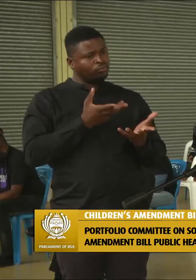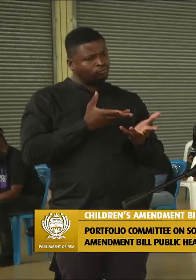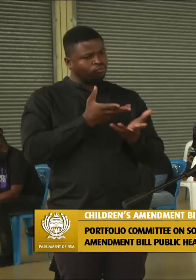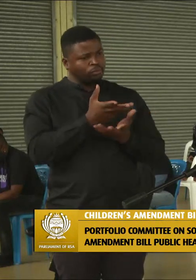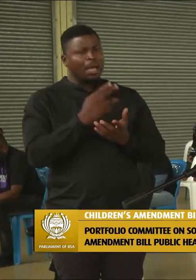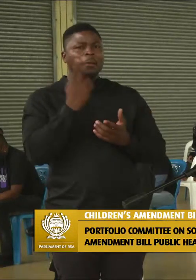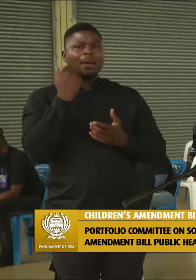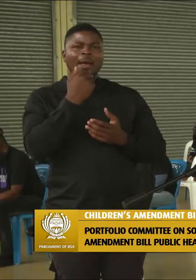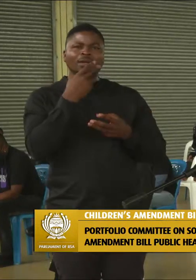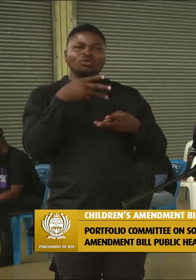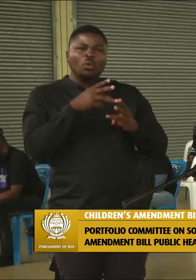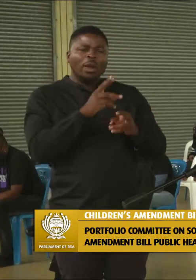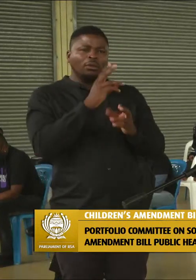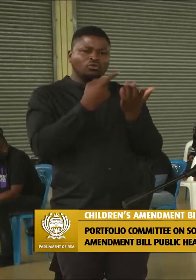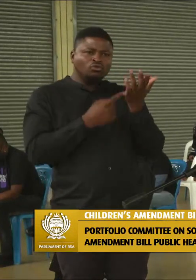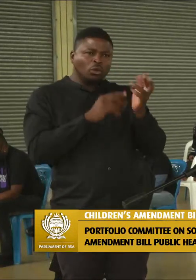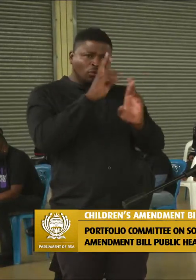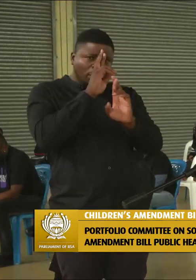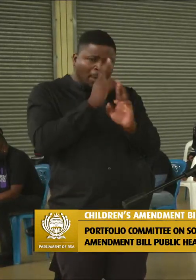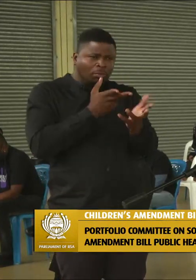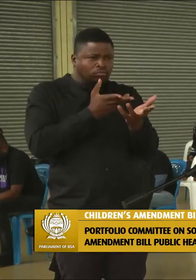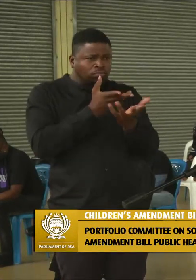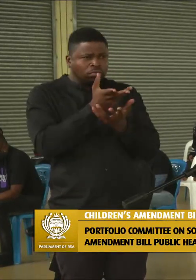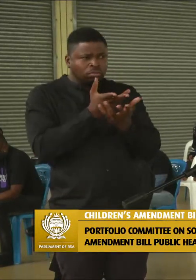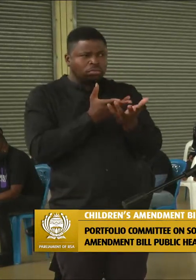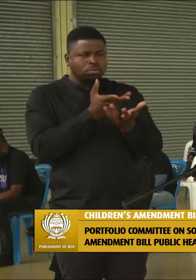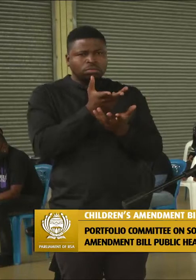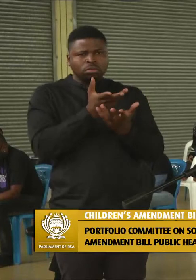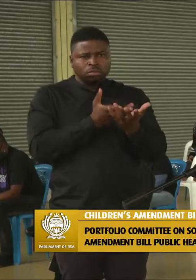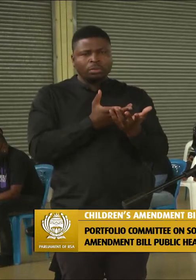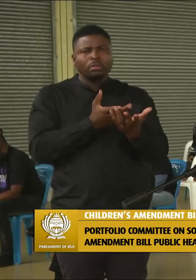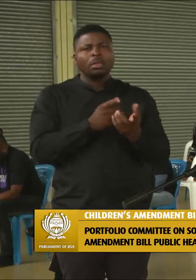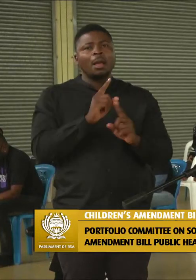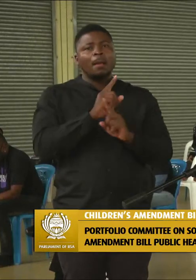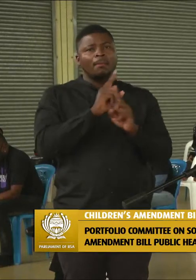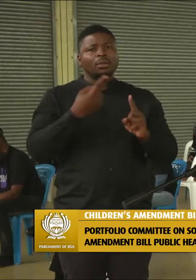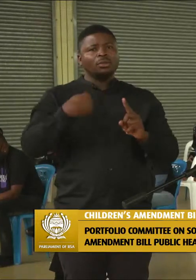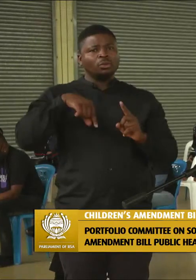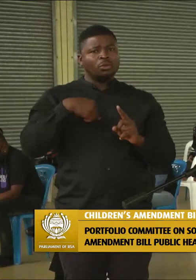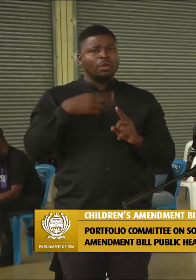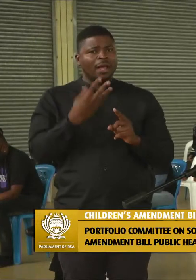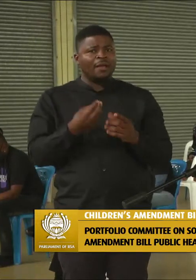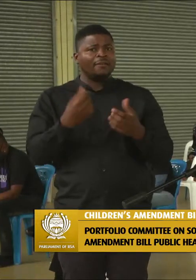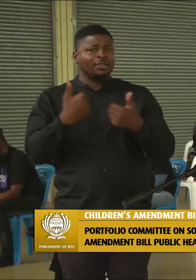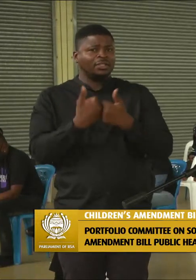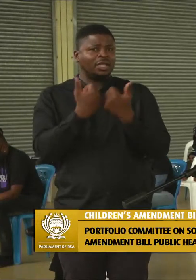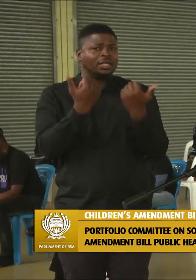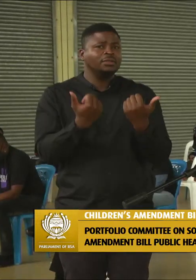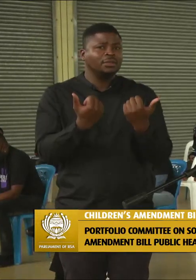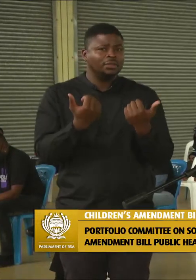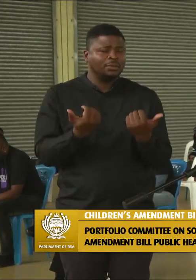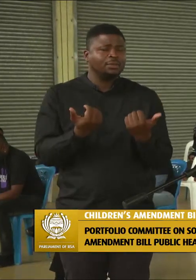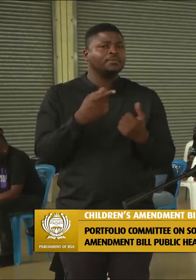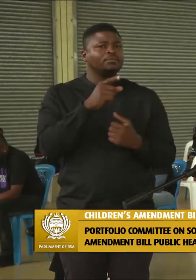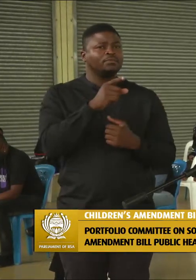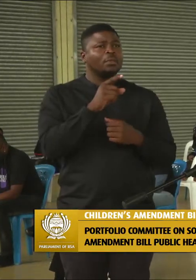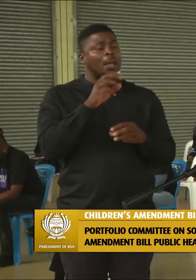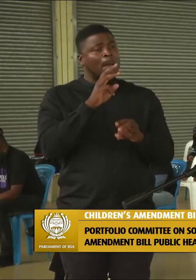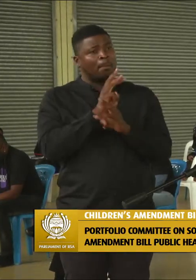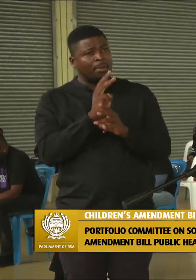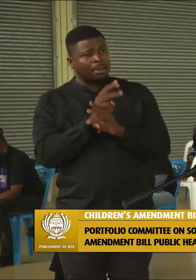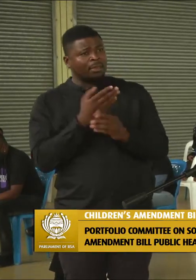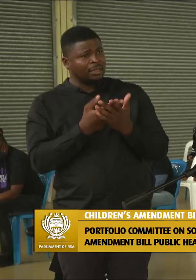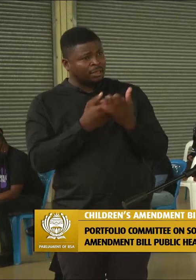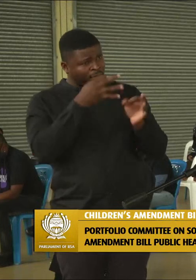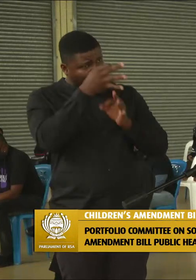polite and a respectful manner. Manje sibe nenkinga nanokwesaba ke manje ukutshelwa umzali ukuthi hayi ingane yakho ibehave